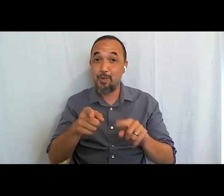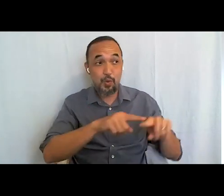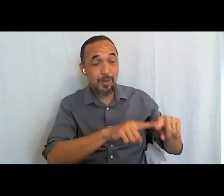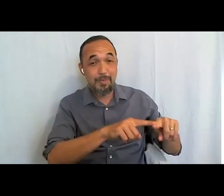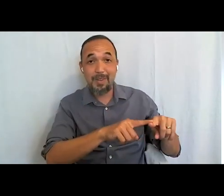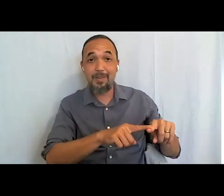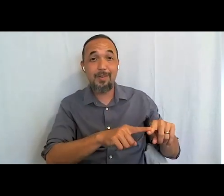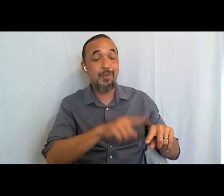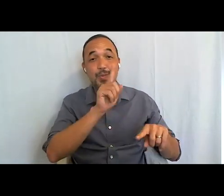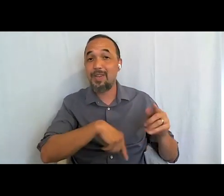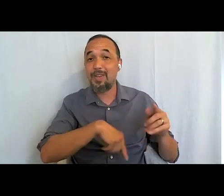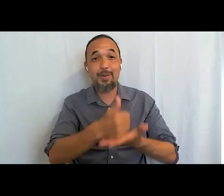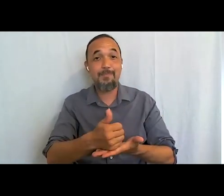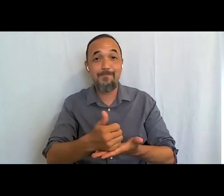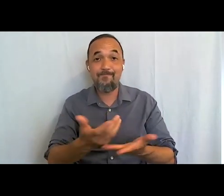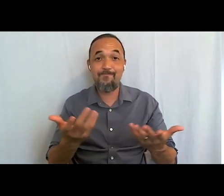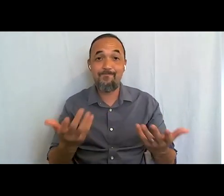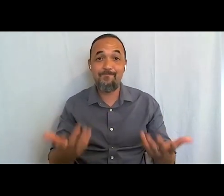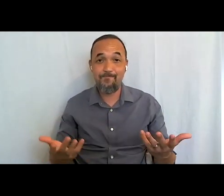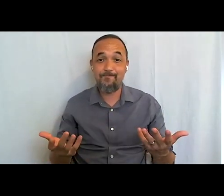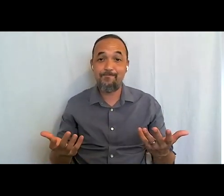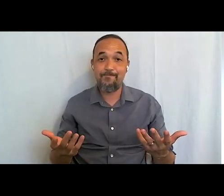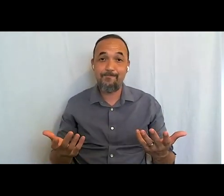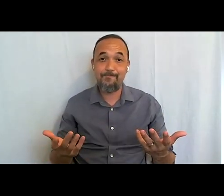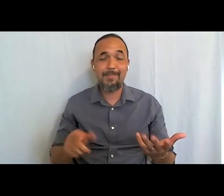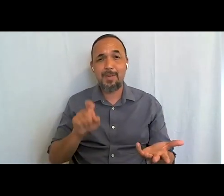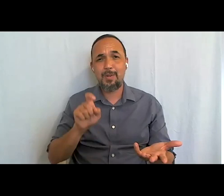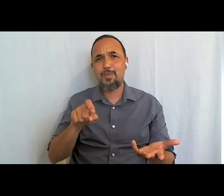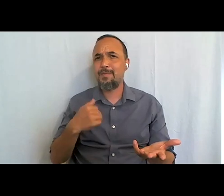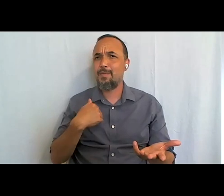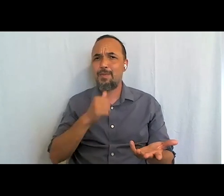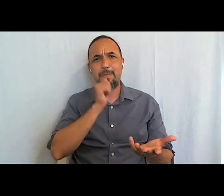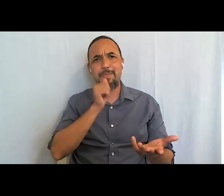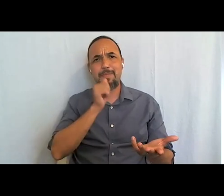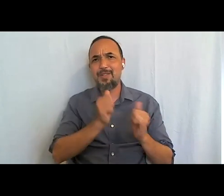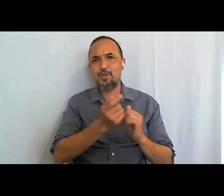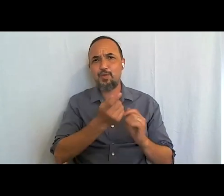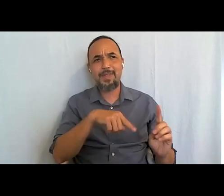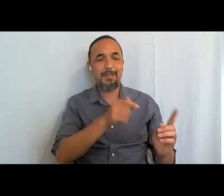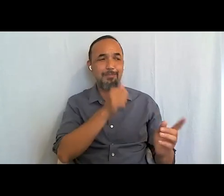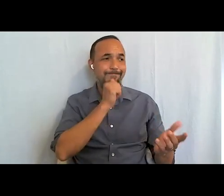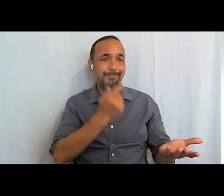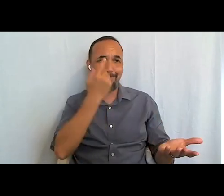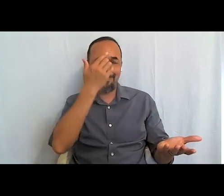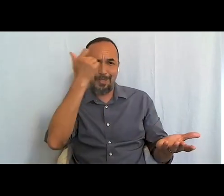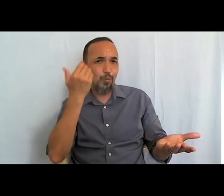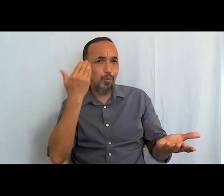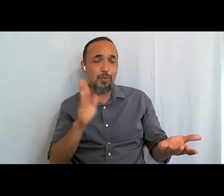for you. We have to have as much patience as we can with these people because we don't know the situation. And sometimes we